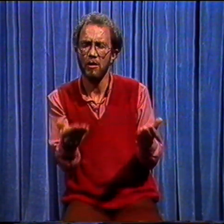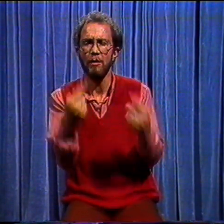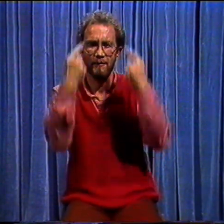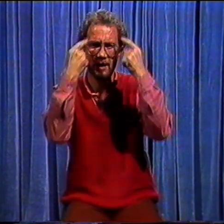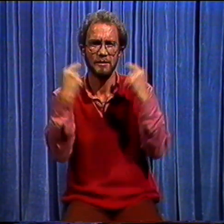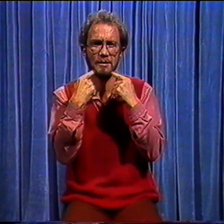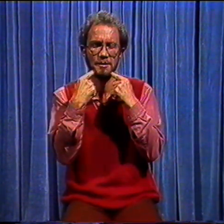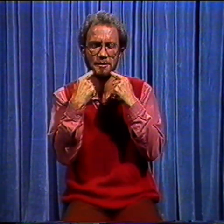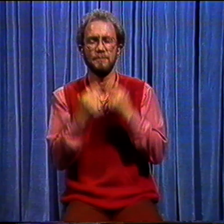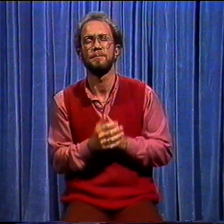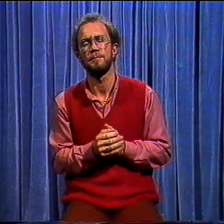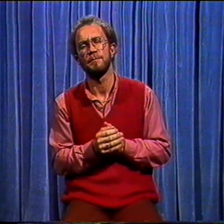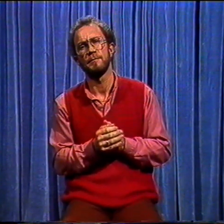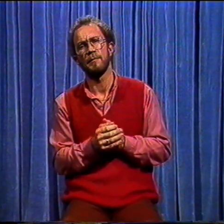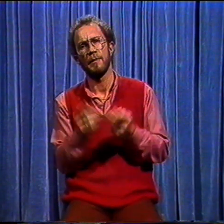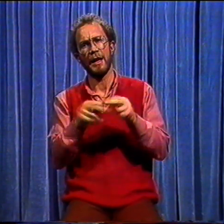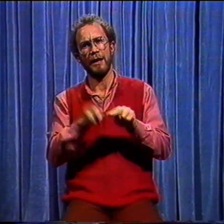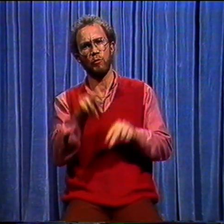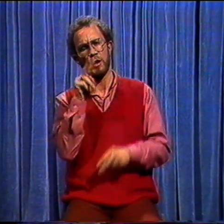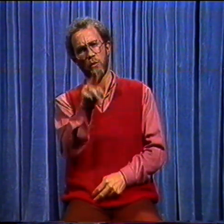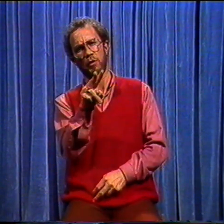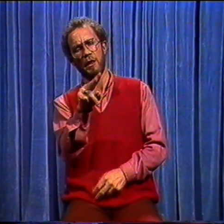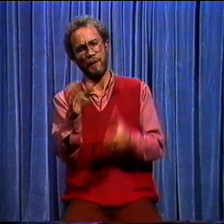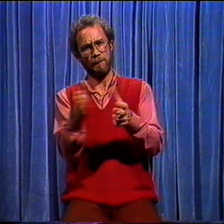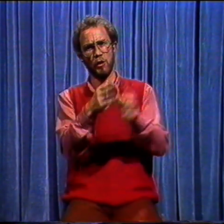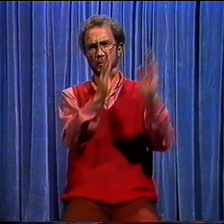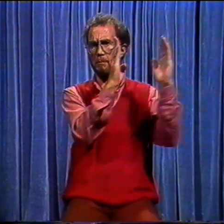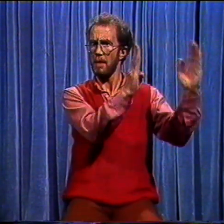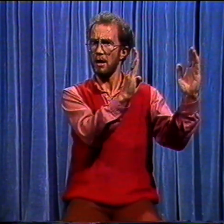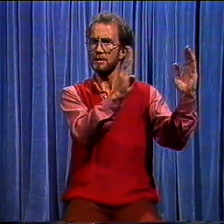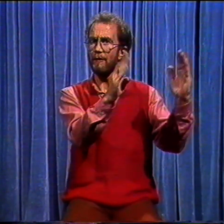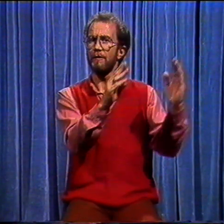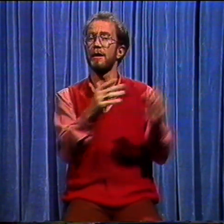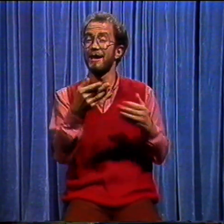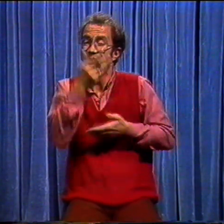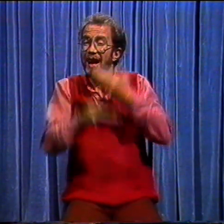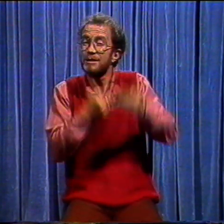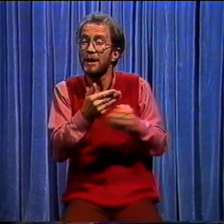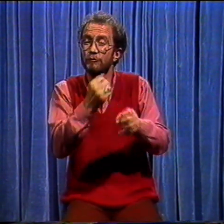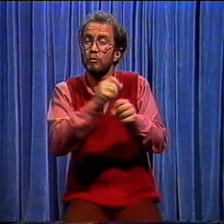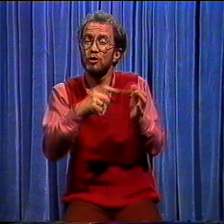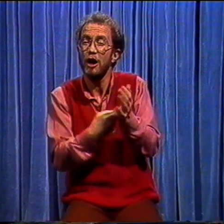today on the face. If we look at the first part of that piece,